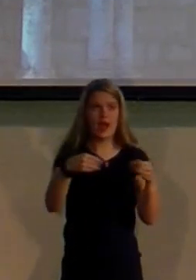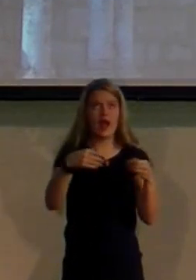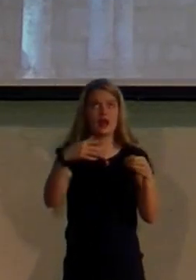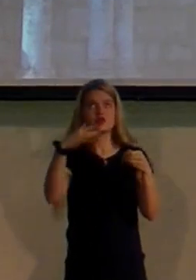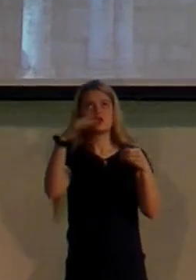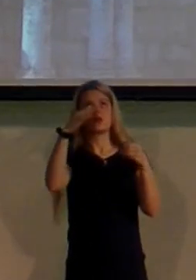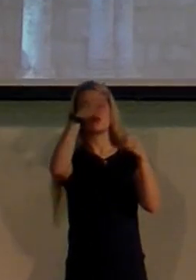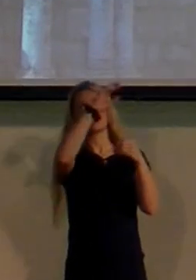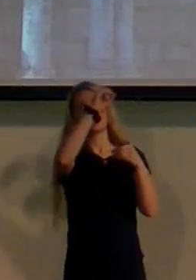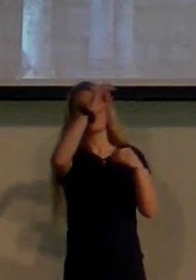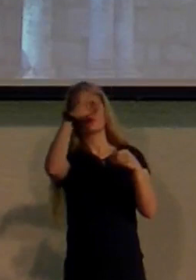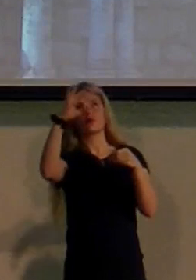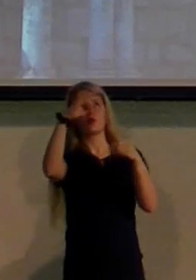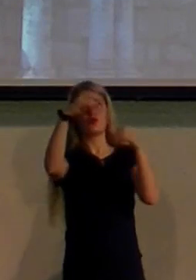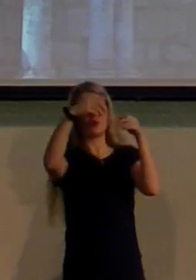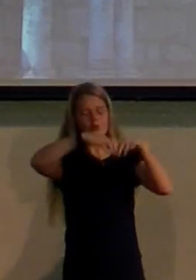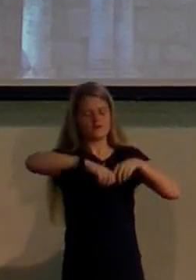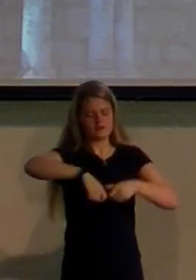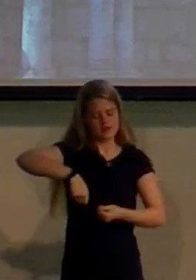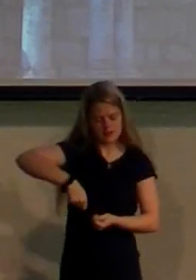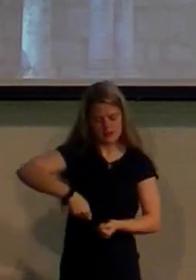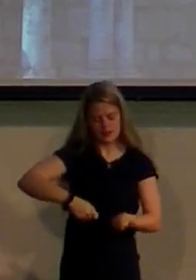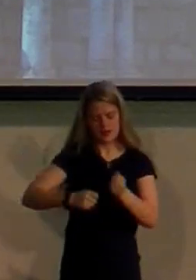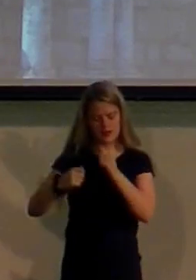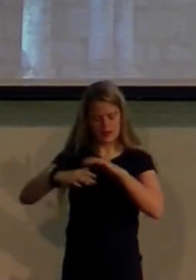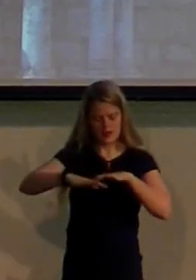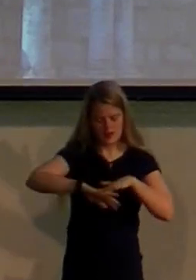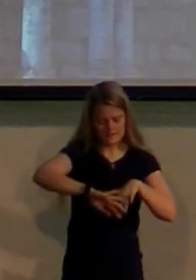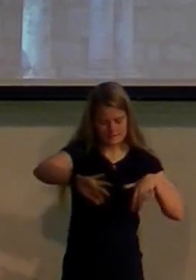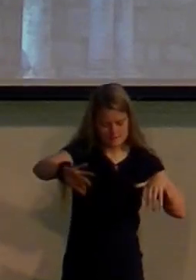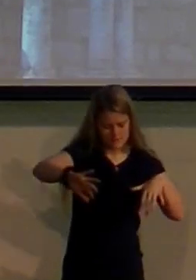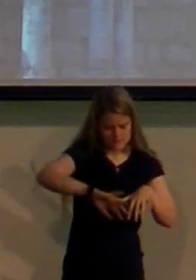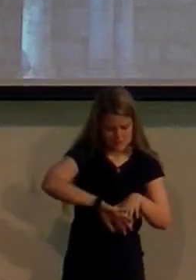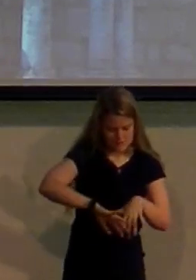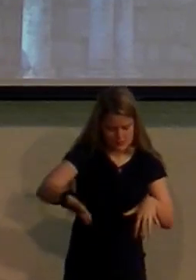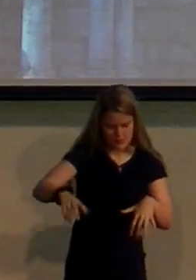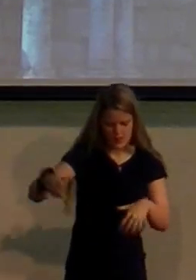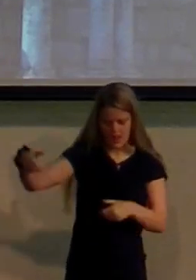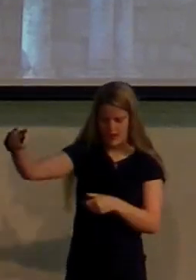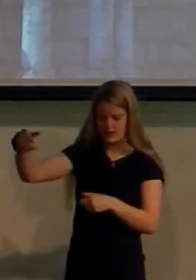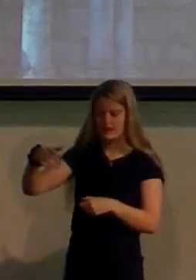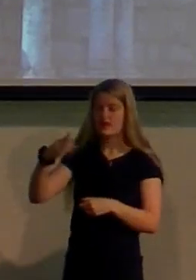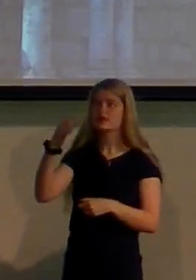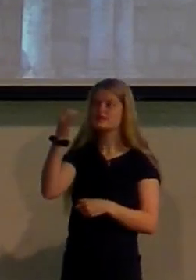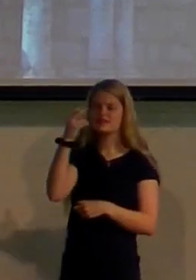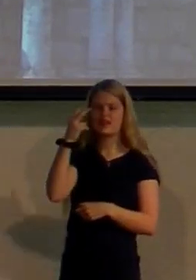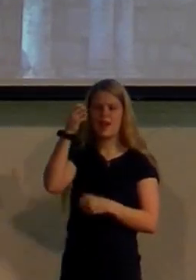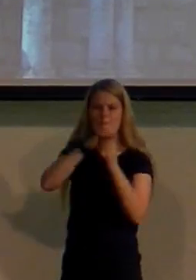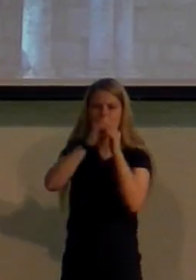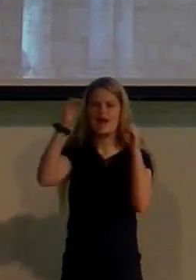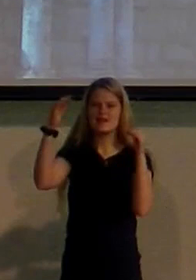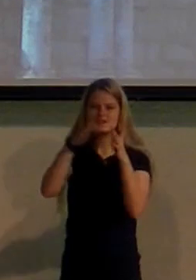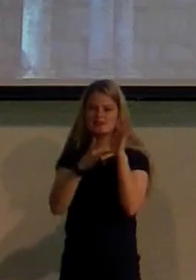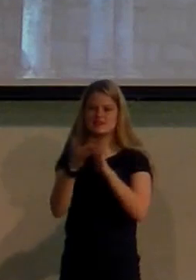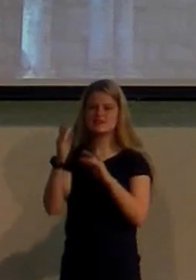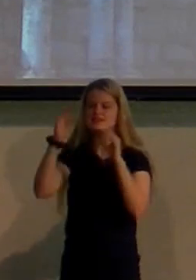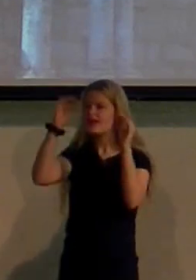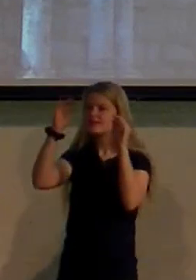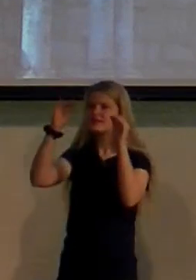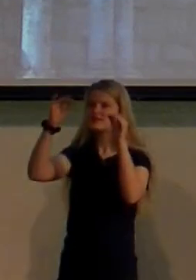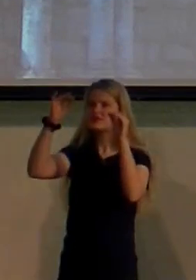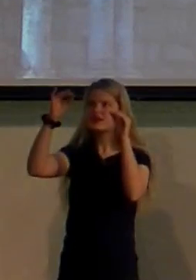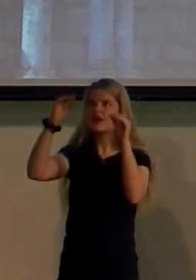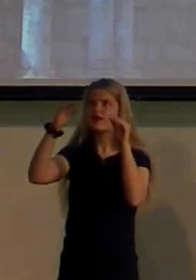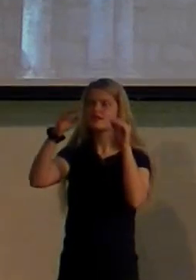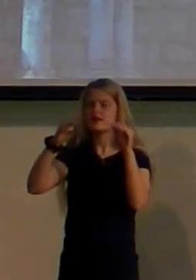top of the roof, tearing the roof apart. I can see Jesus trying to teach, and the dust and the dirt falling down around him as they lower the man down in